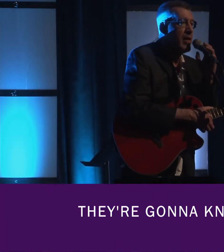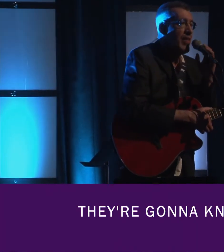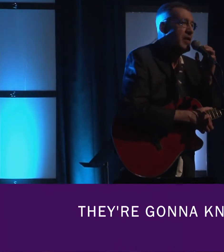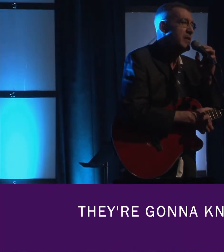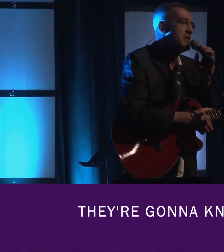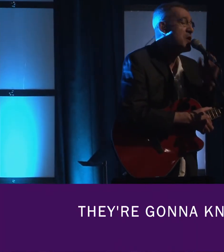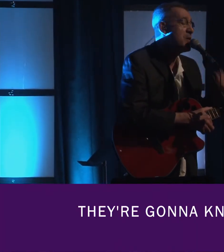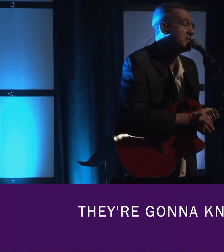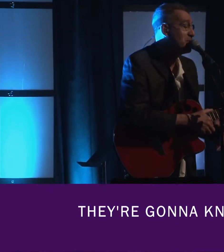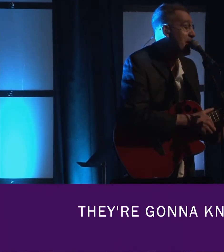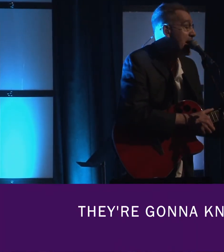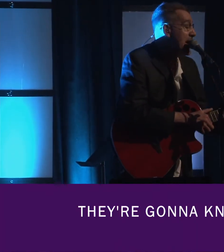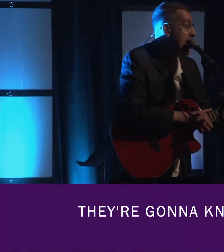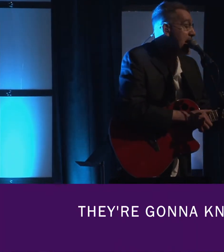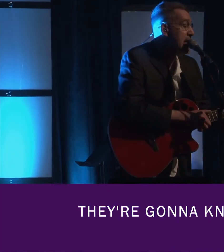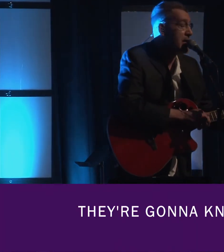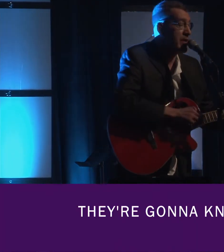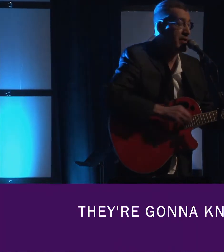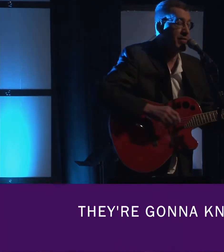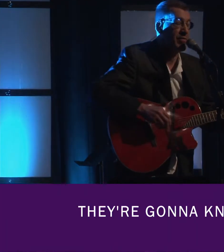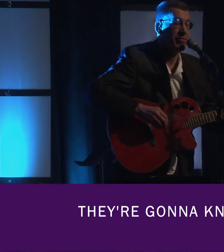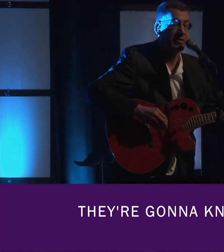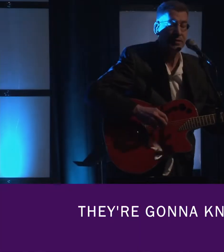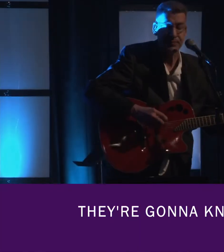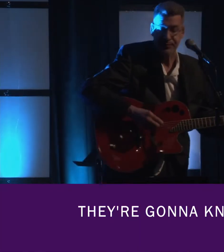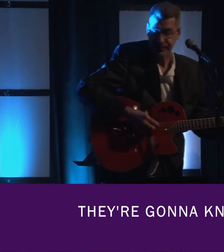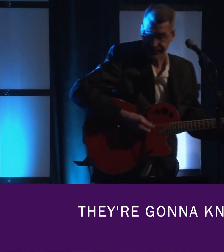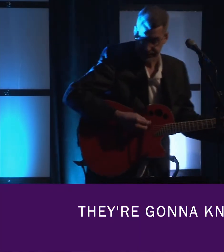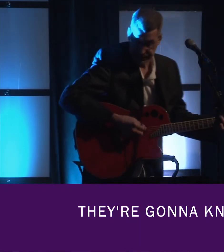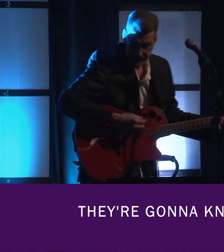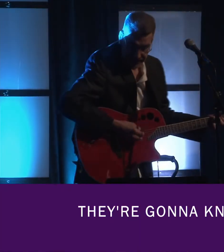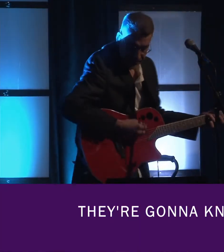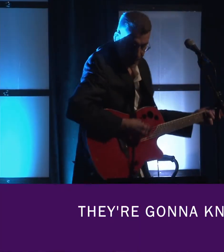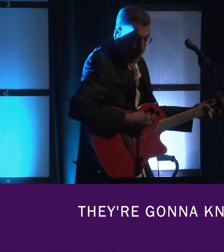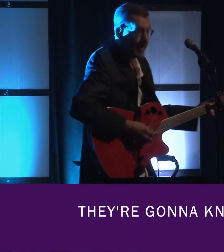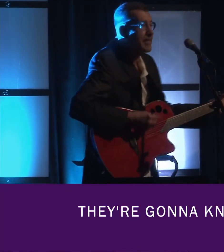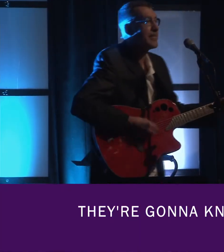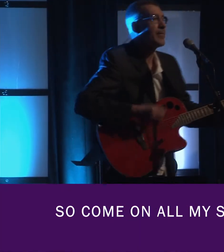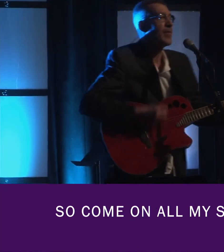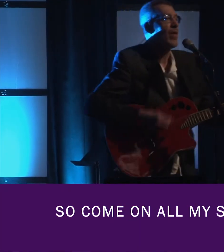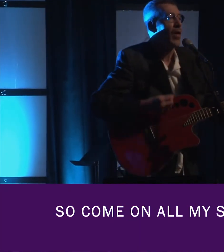Oh, they're gonna know us by our love.